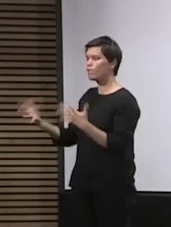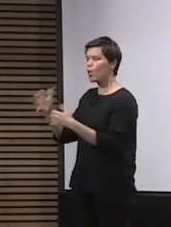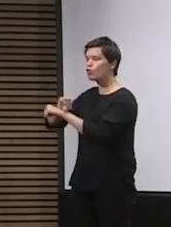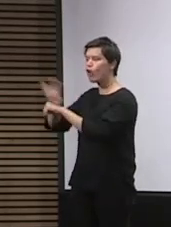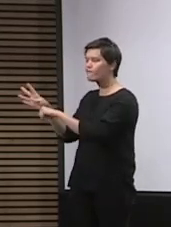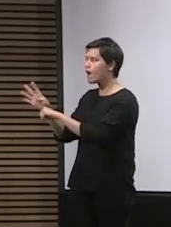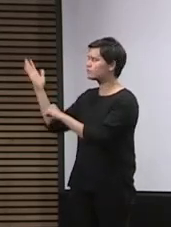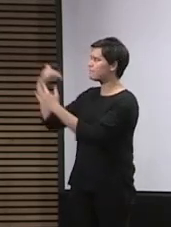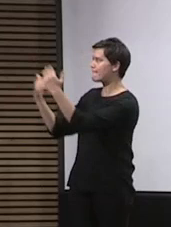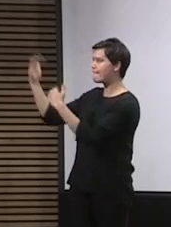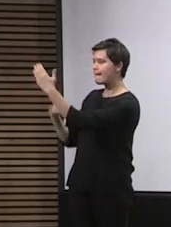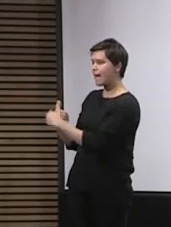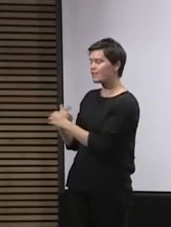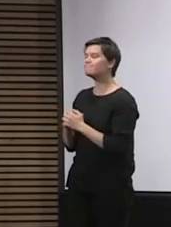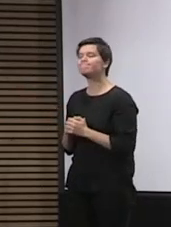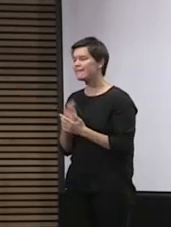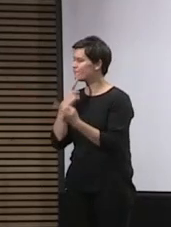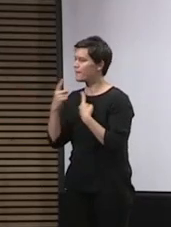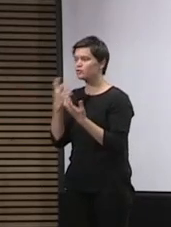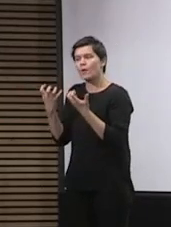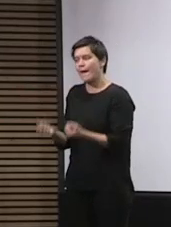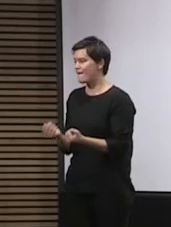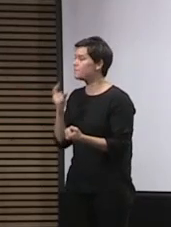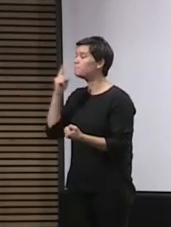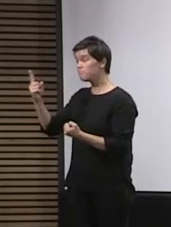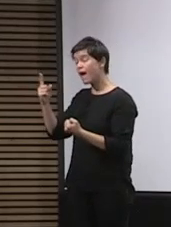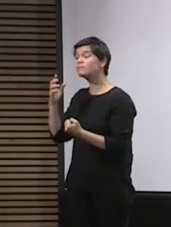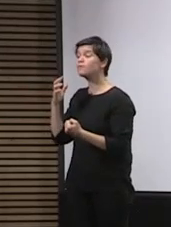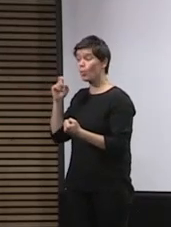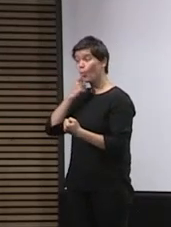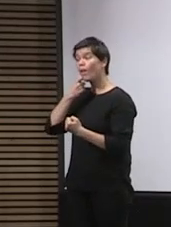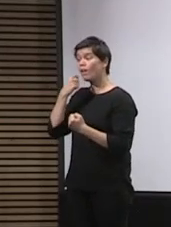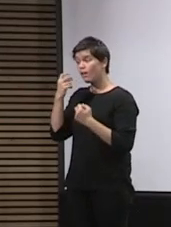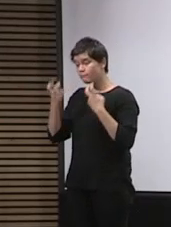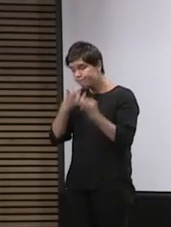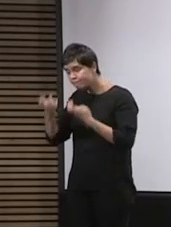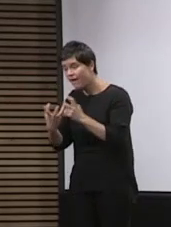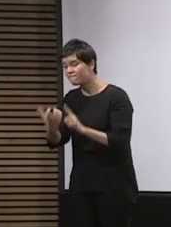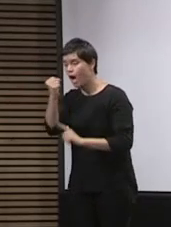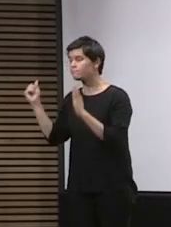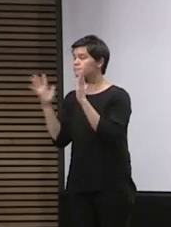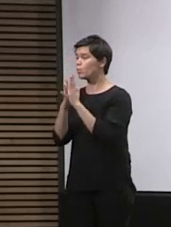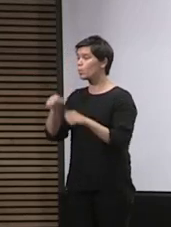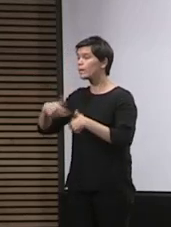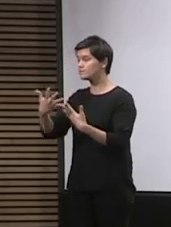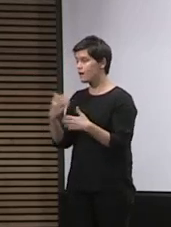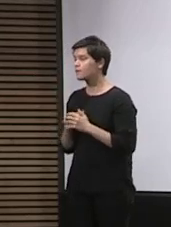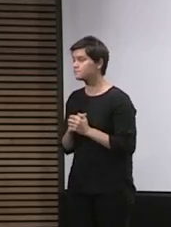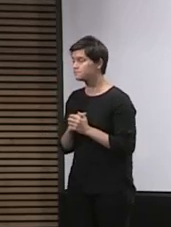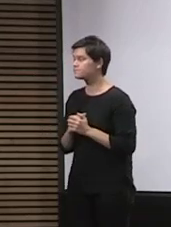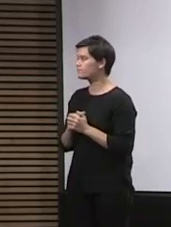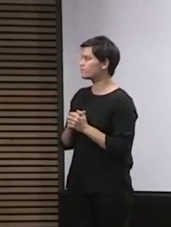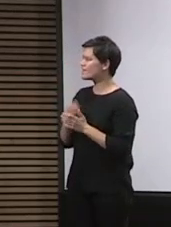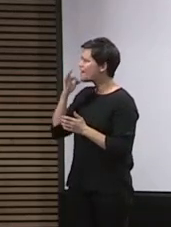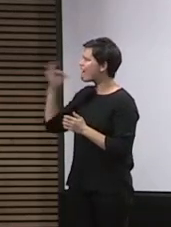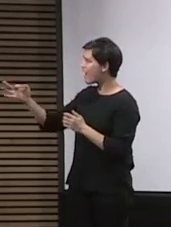is information that we do have, so we can get that back to you or put it on our website. Do you know if any people who are arriving and going into self-isolation, how